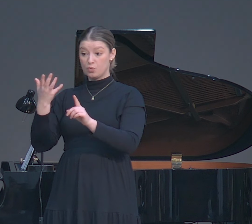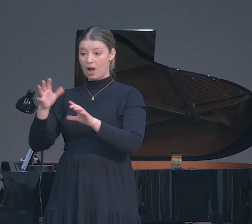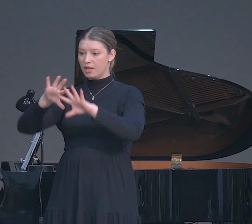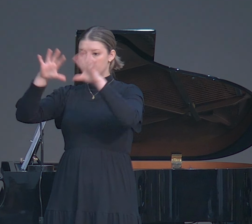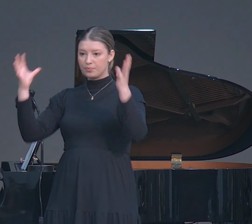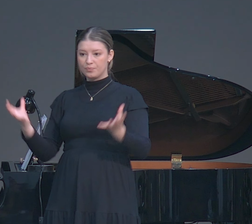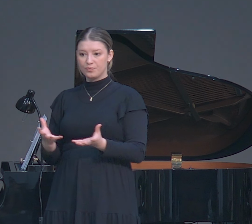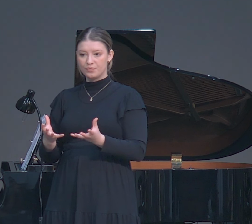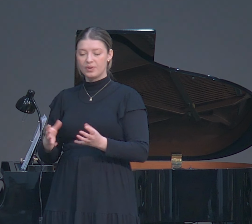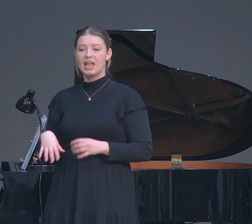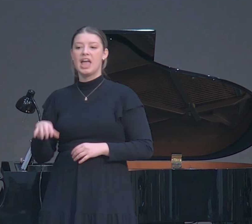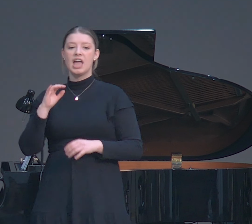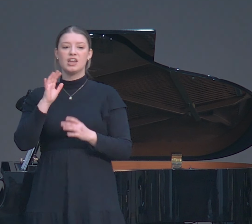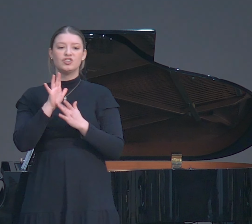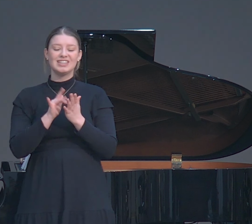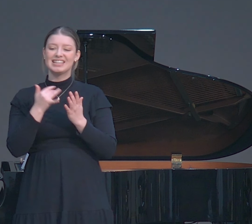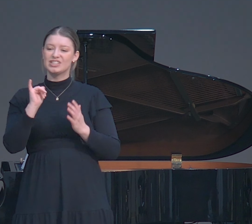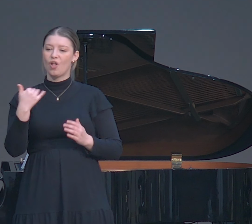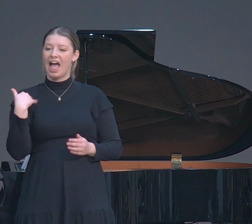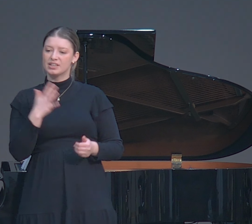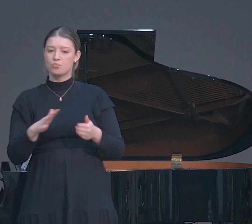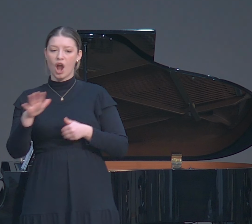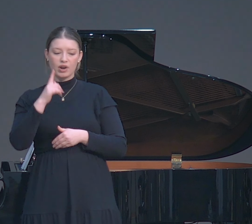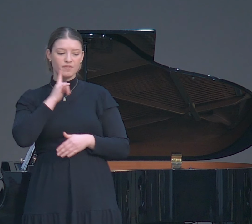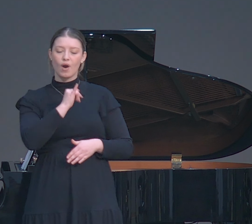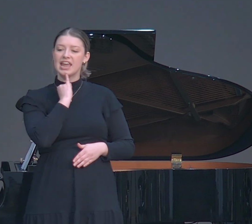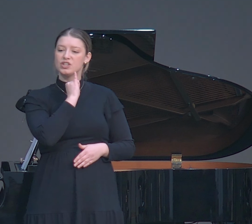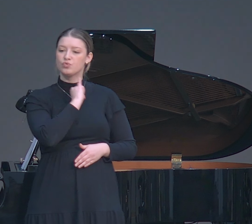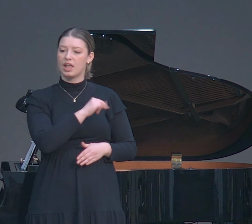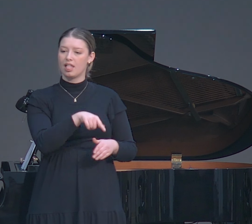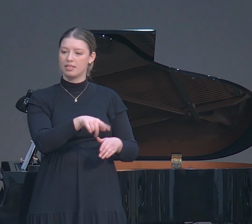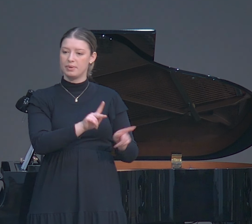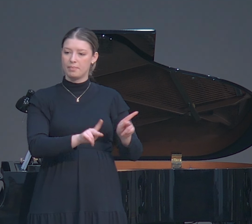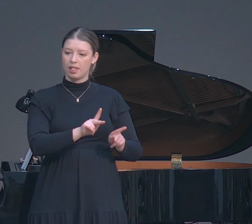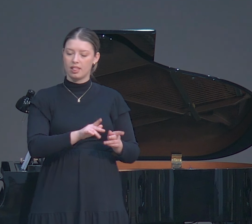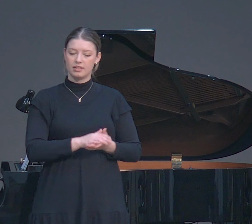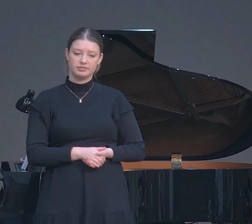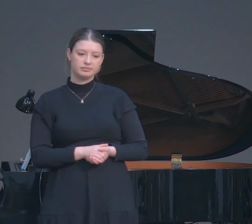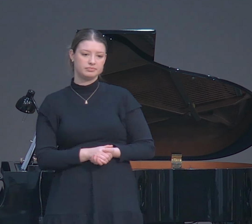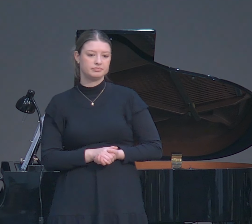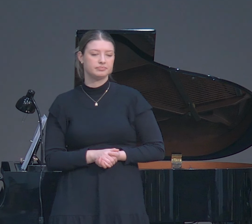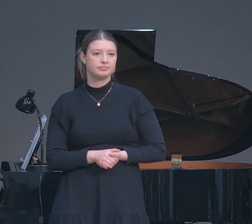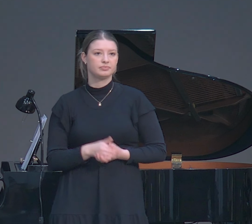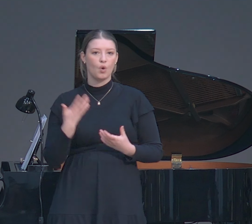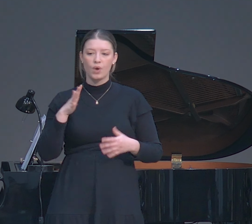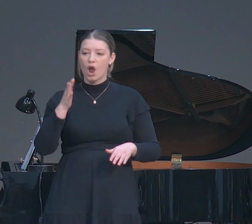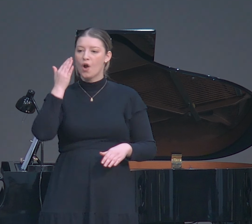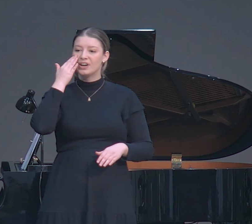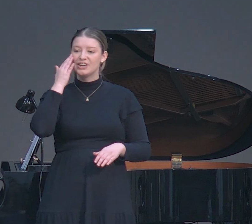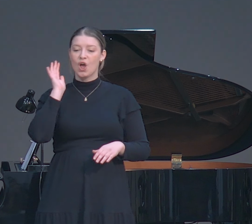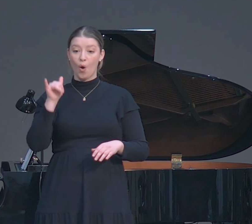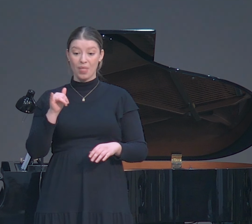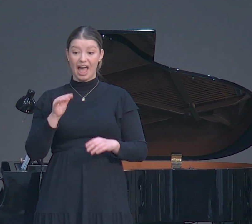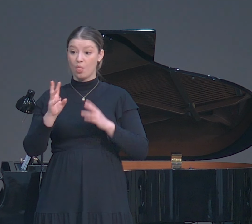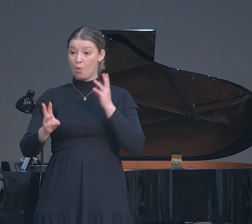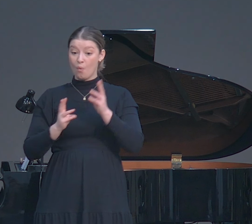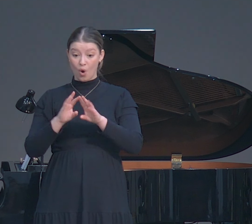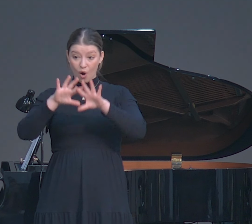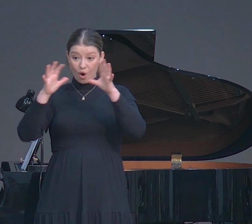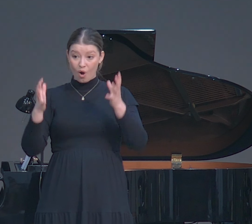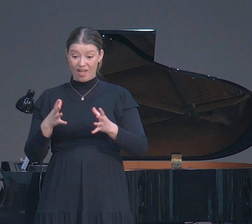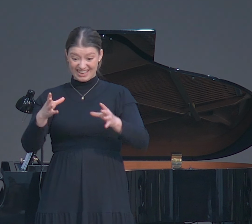priority. We know from the prophets and from the book of Romans that there will be no universal acceptance